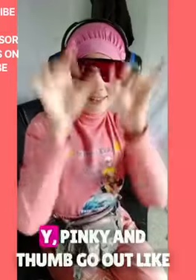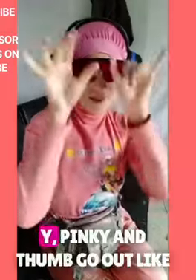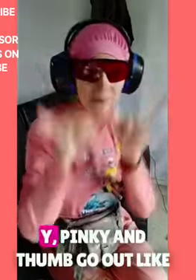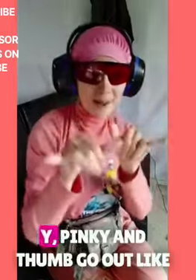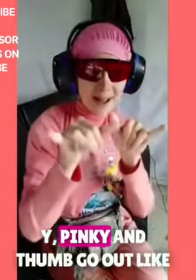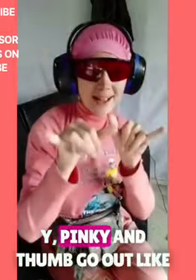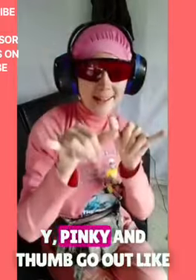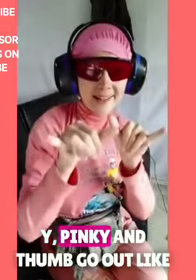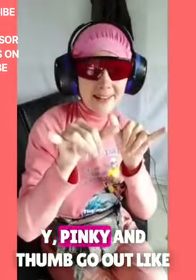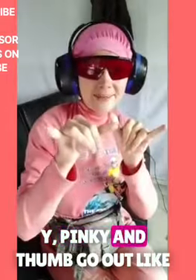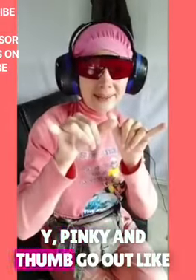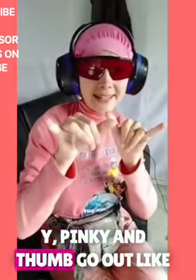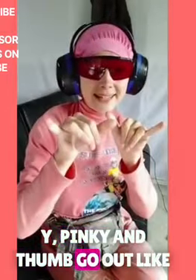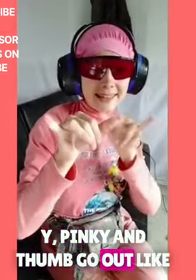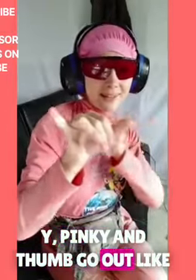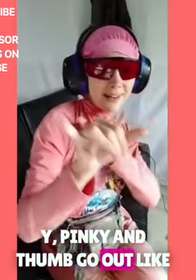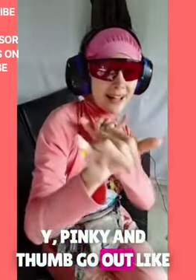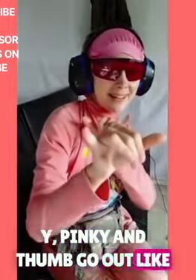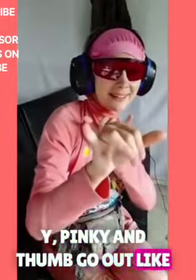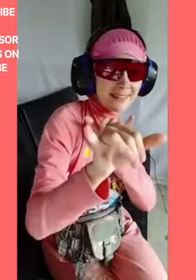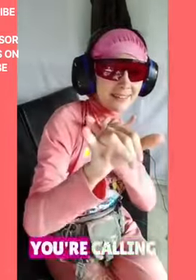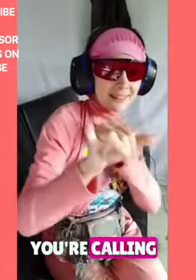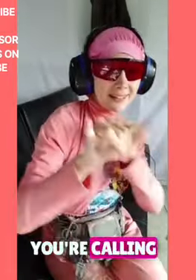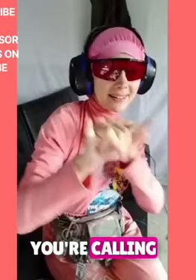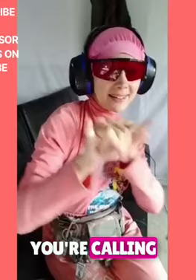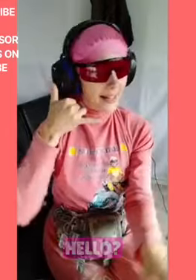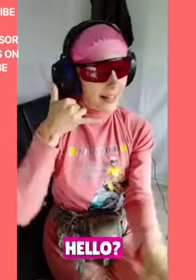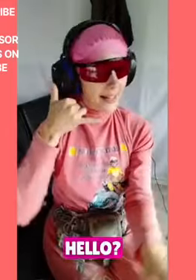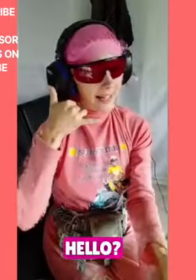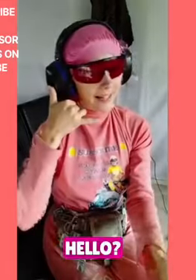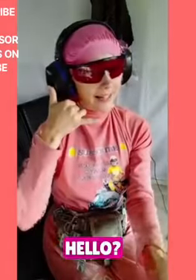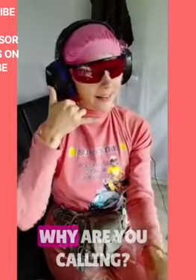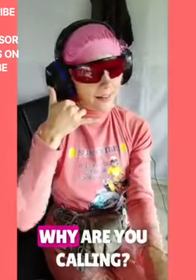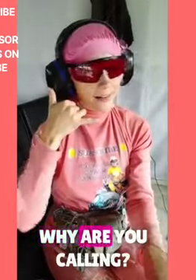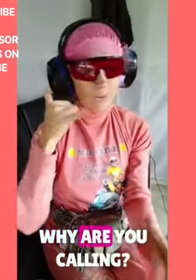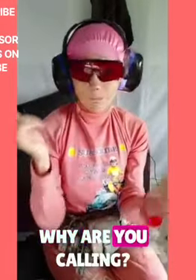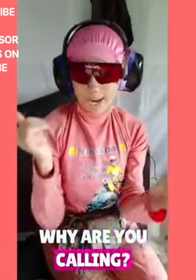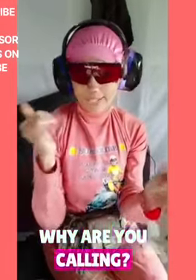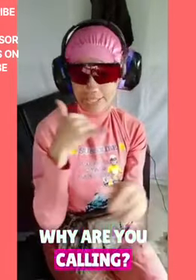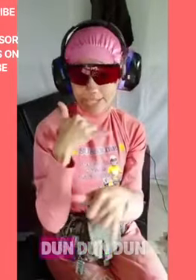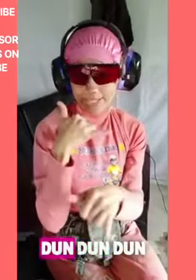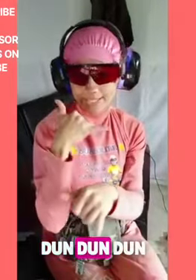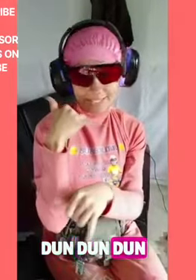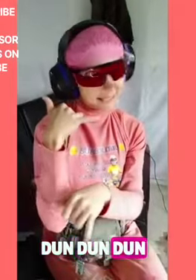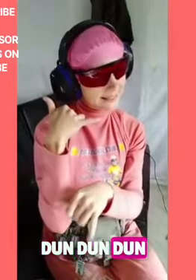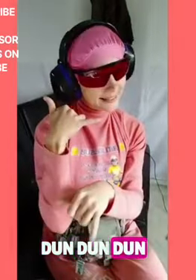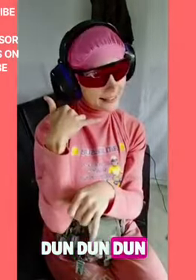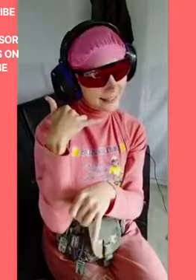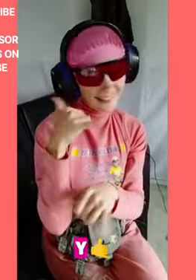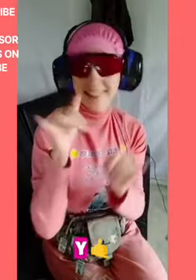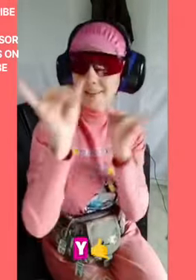Y. Pinky and thumb go out like you're calling. Hello. Why are you calling? Dun dun dun.